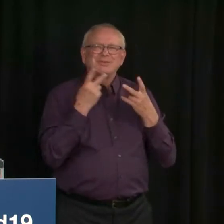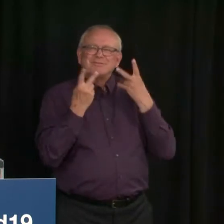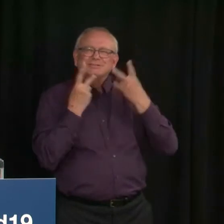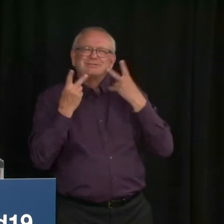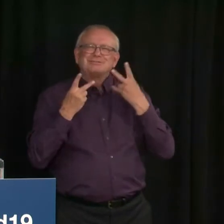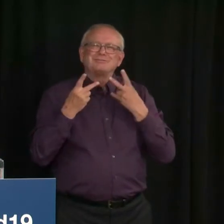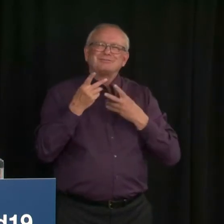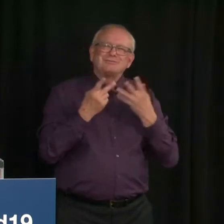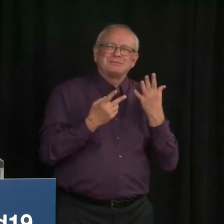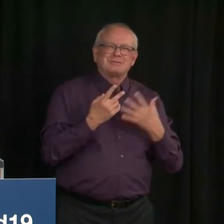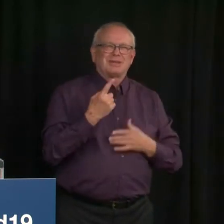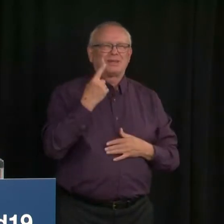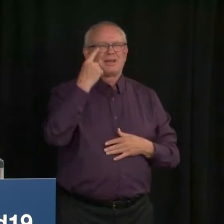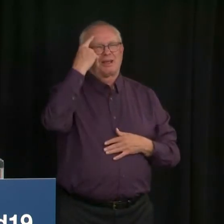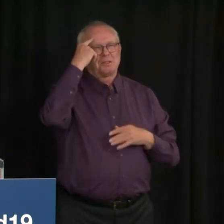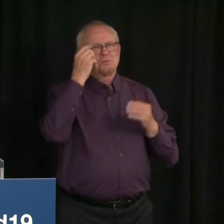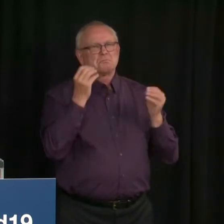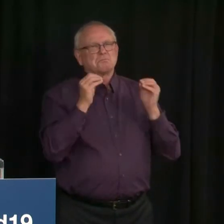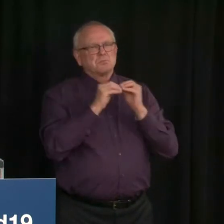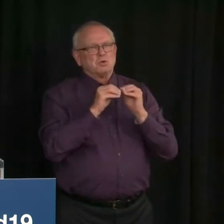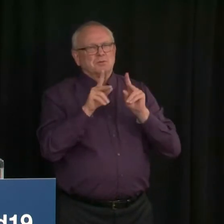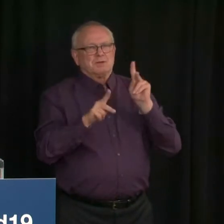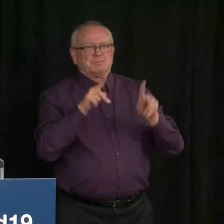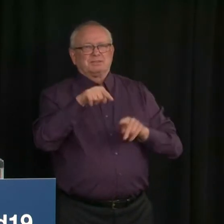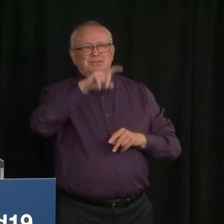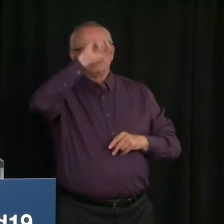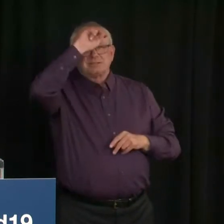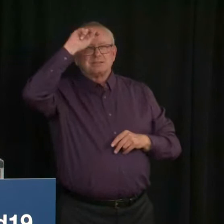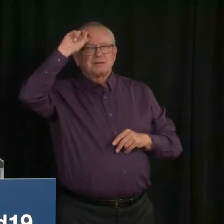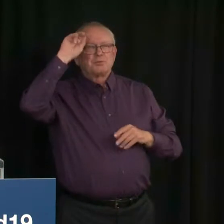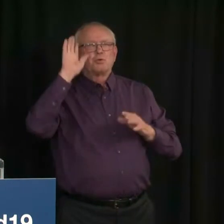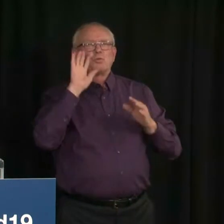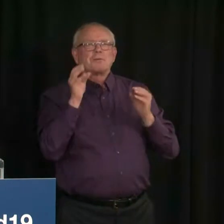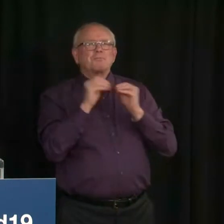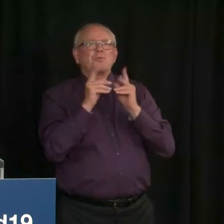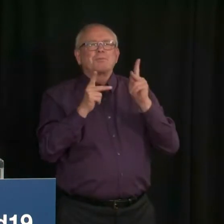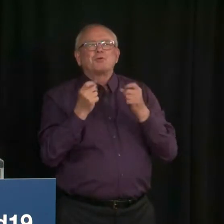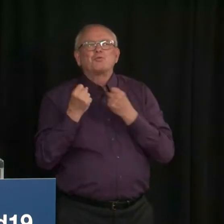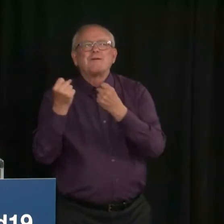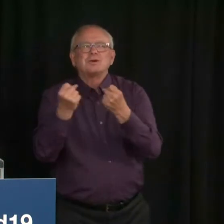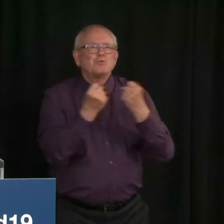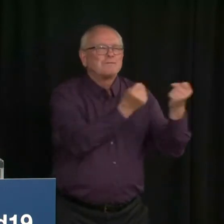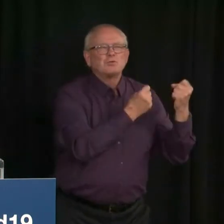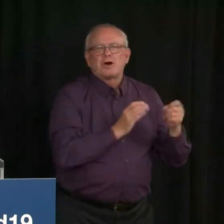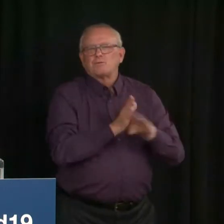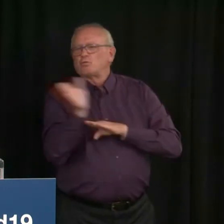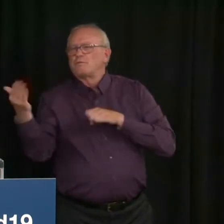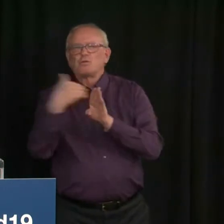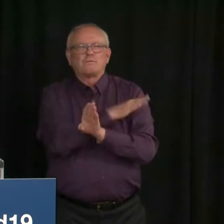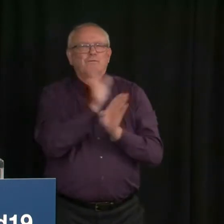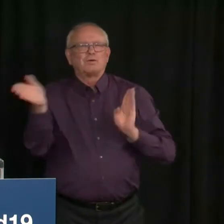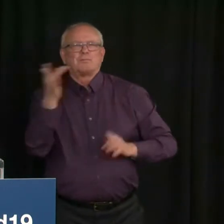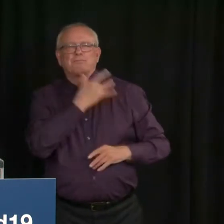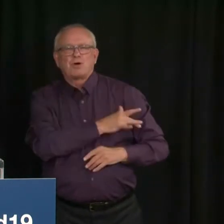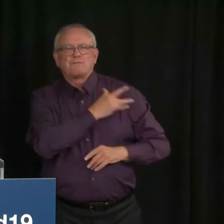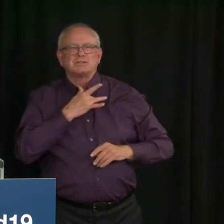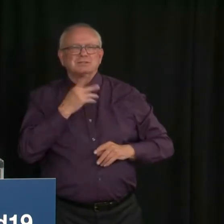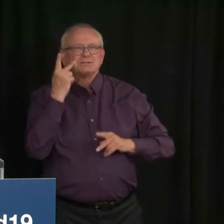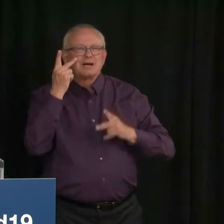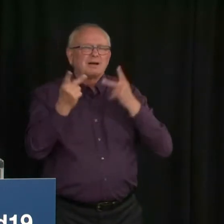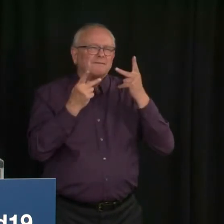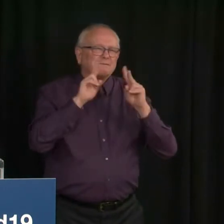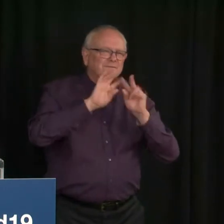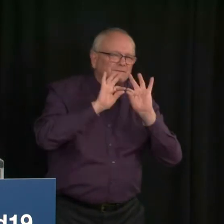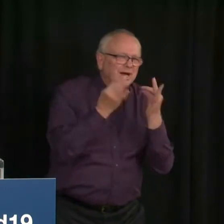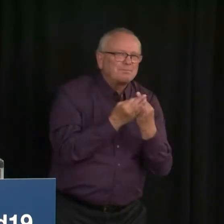and family, having those indoor social gatherings. And so the best thing that all of us can do is make sure, again, that we're accessing the protection